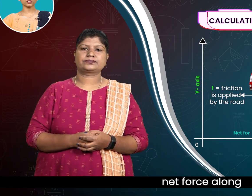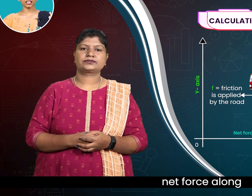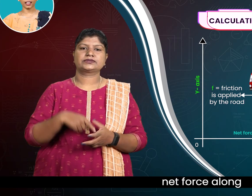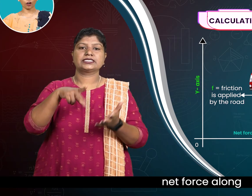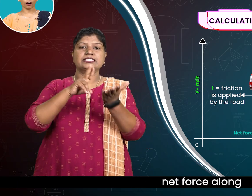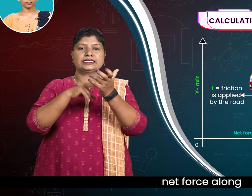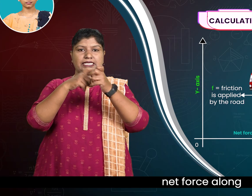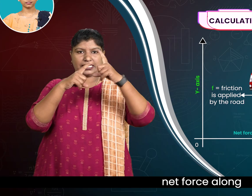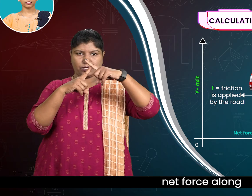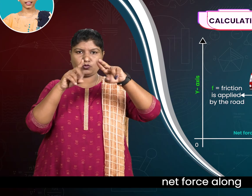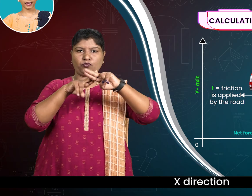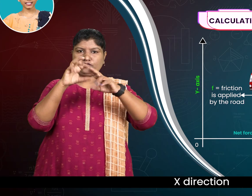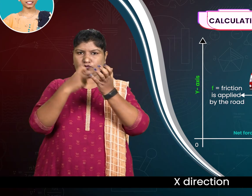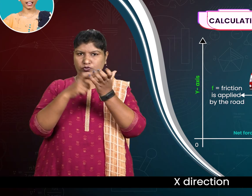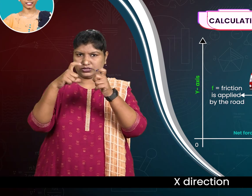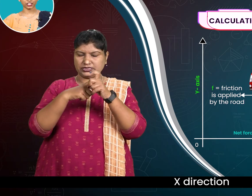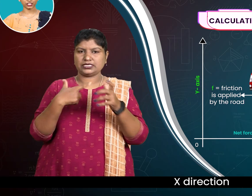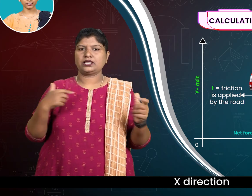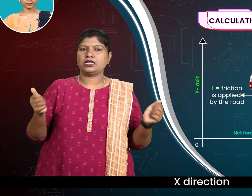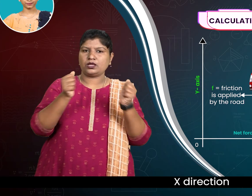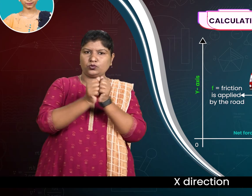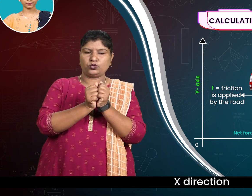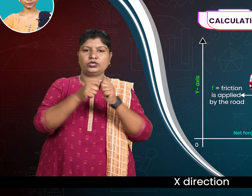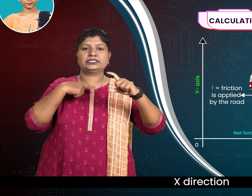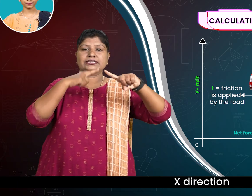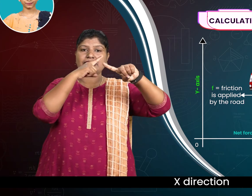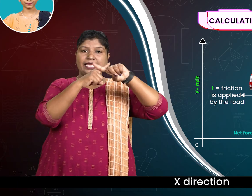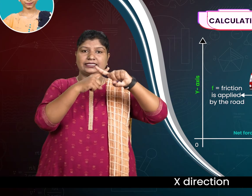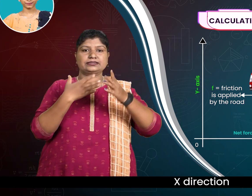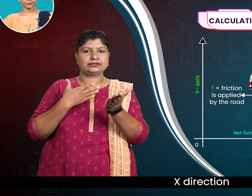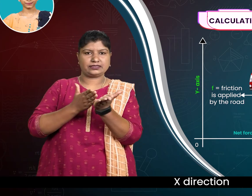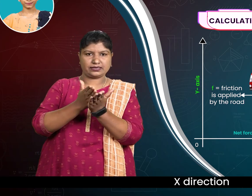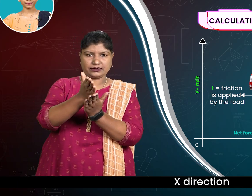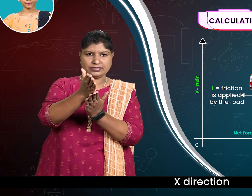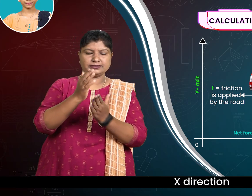Net force along x direction